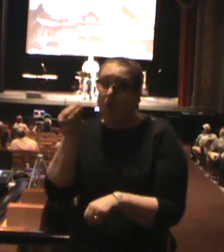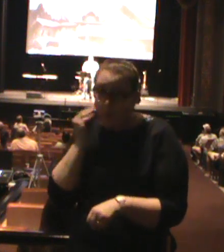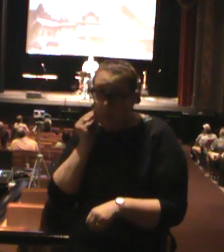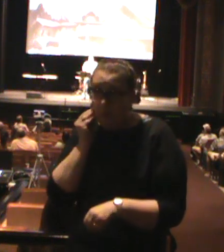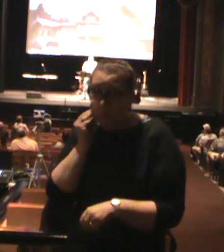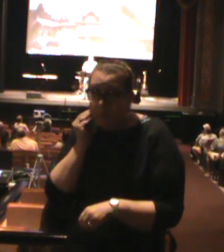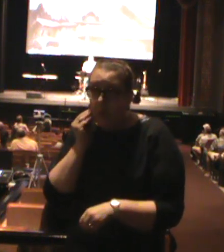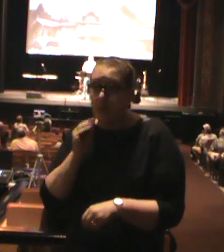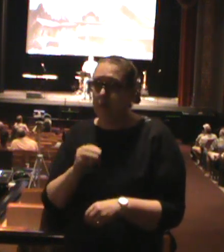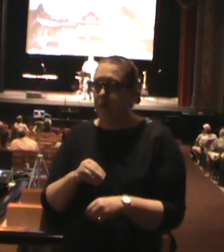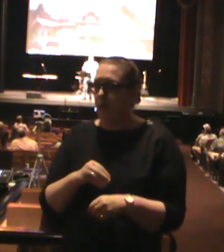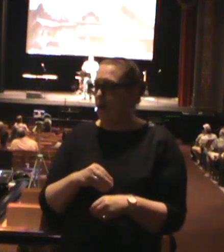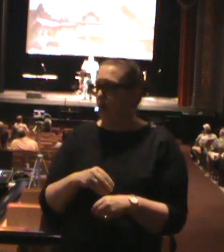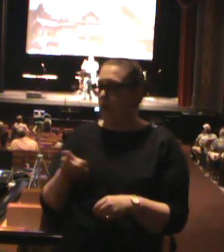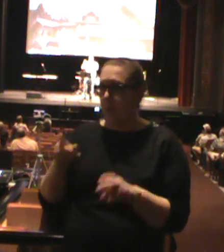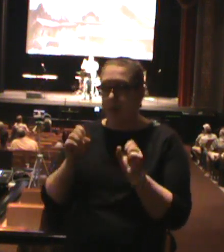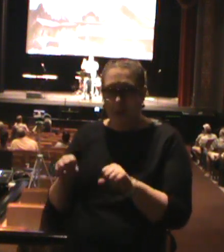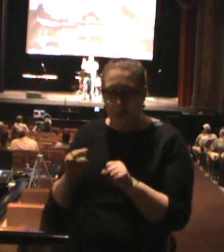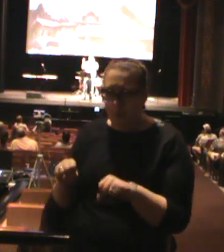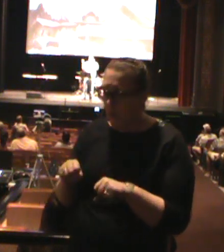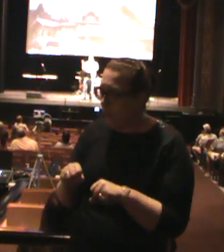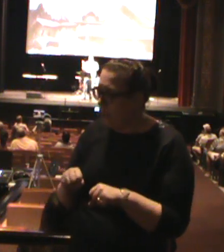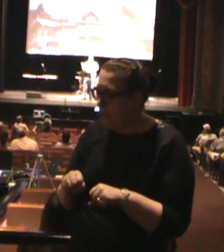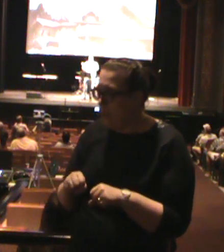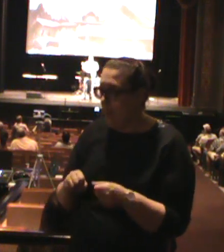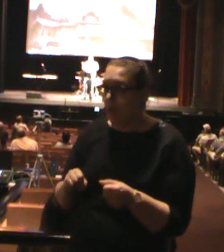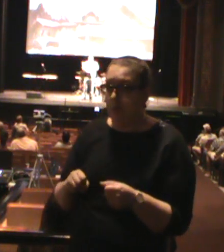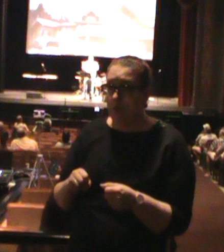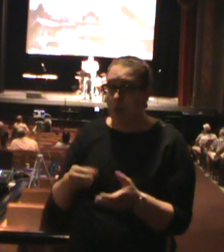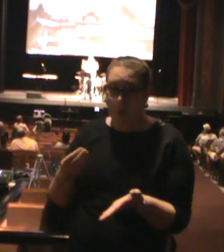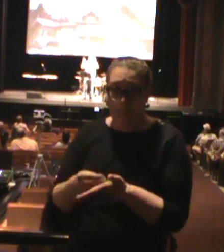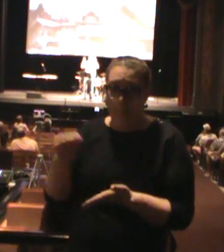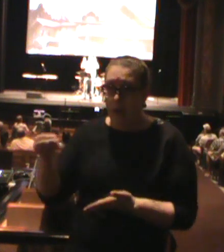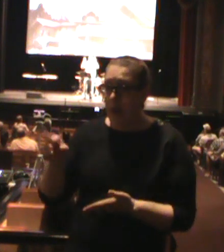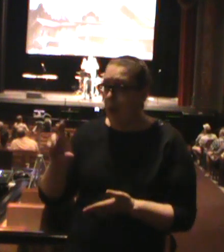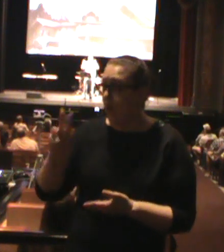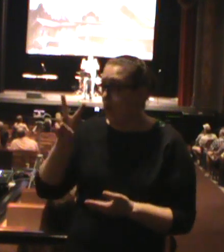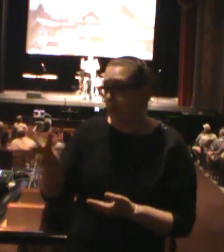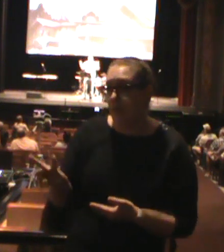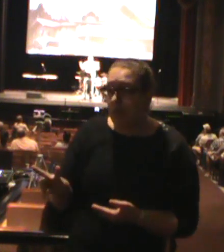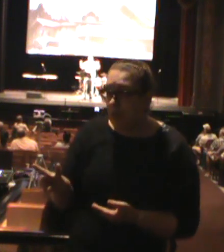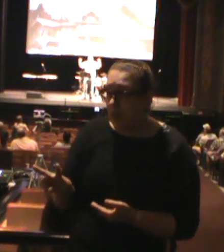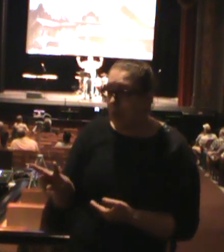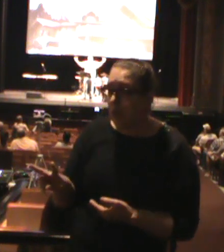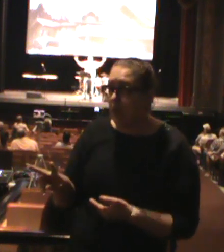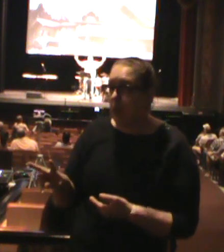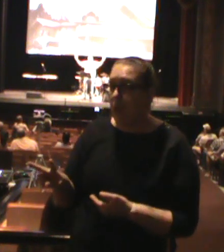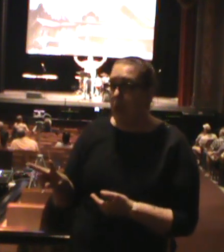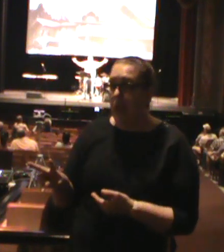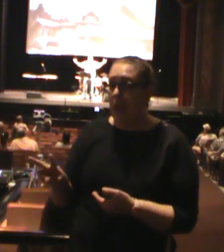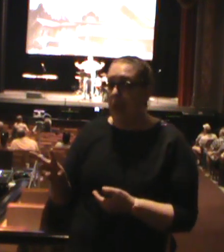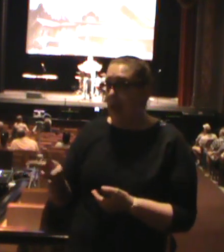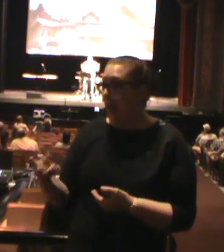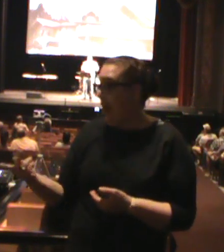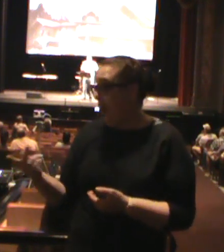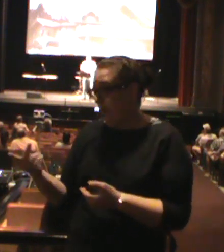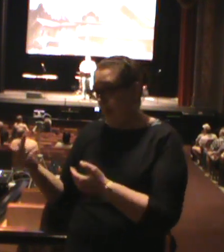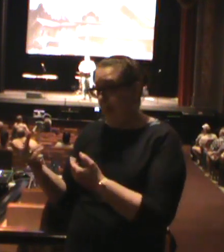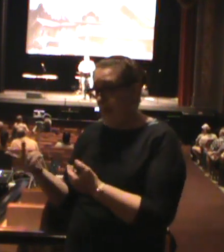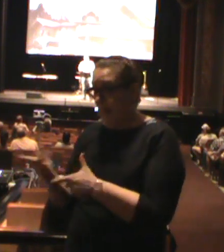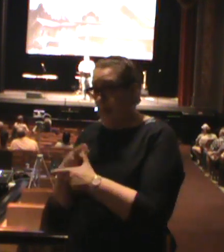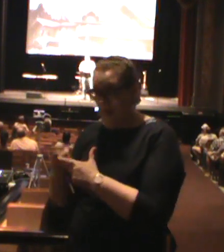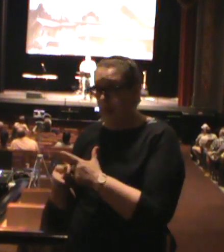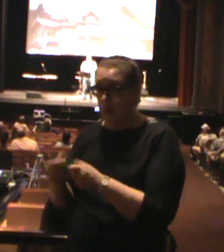back then. And so they were able to buy an RV, and they decided to build their dream home early. And so